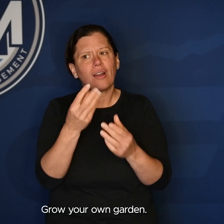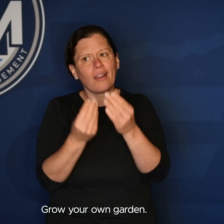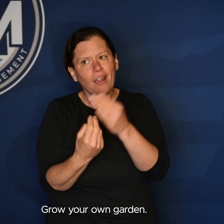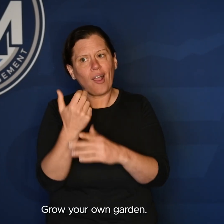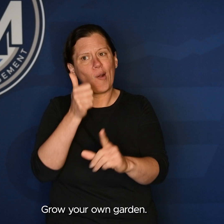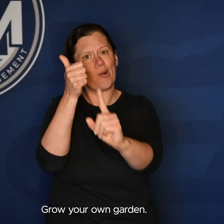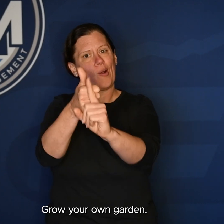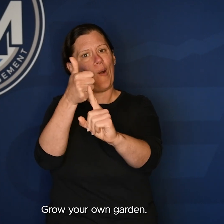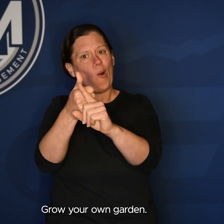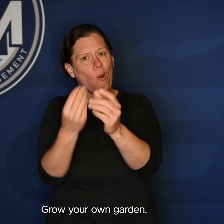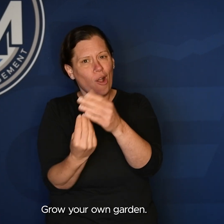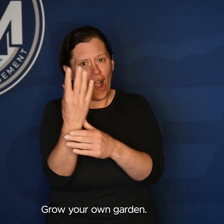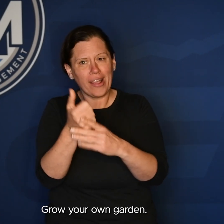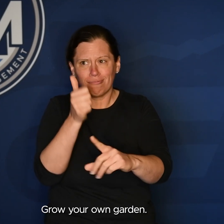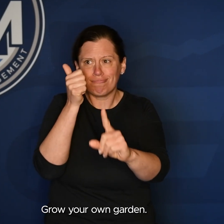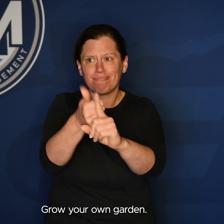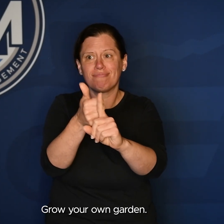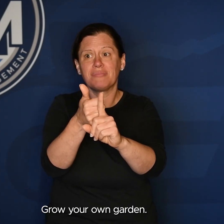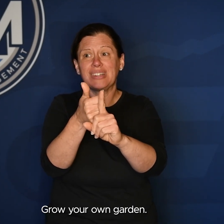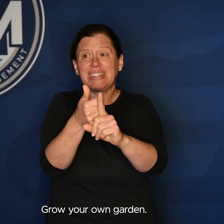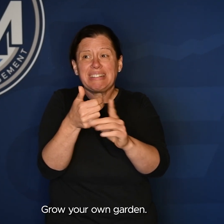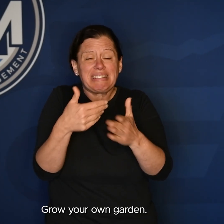Grow your own garden.